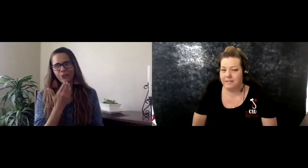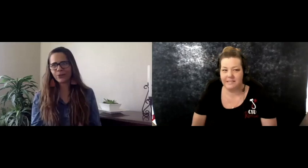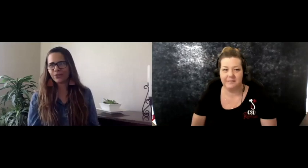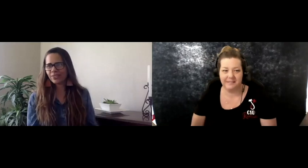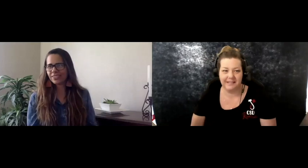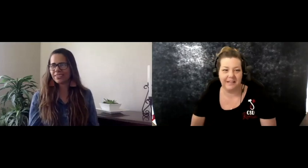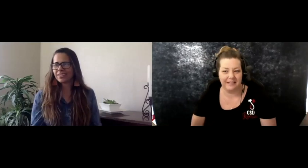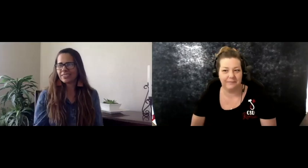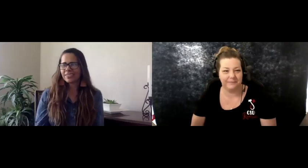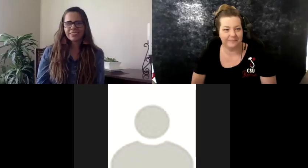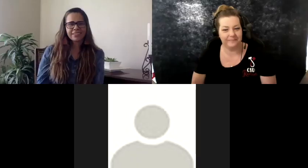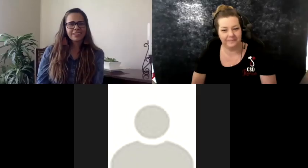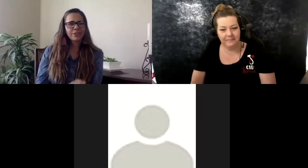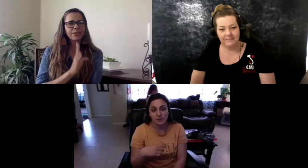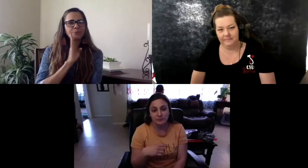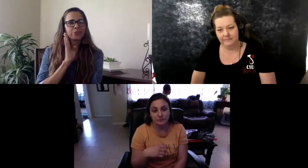Great tips, Yiesell. Thank you.